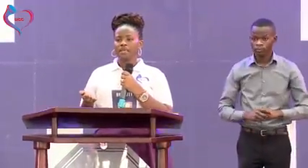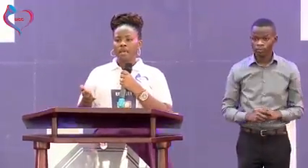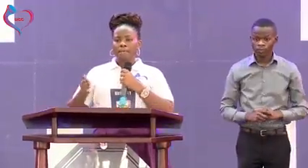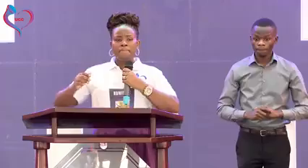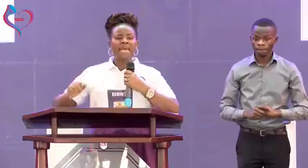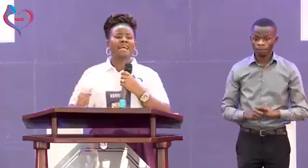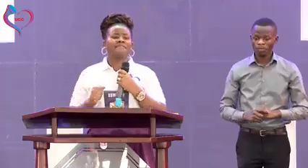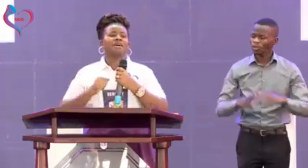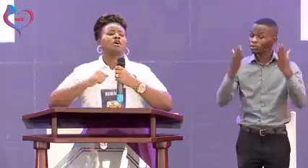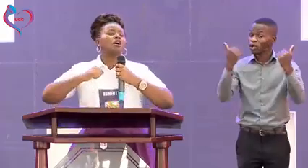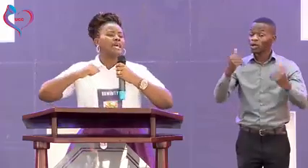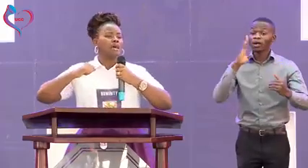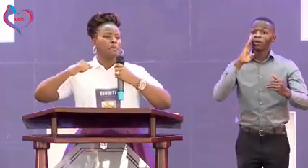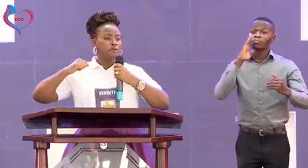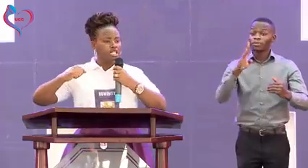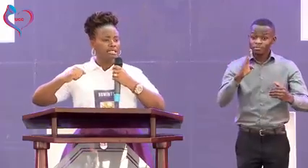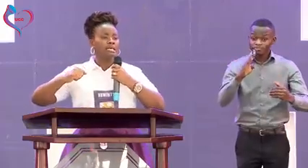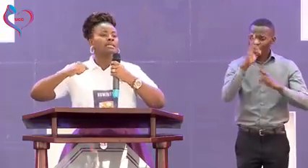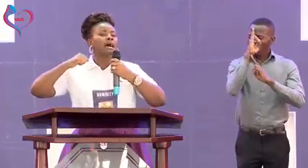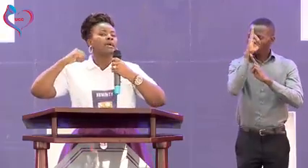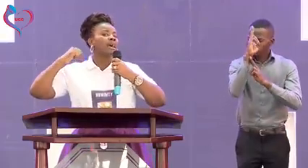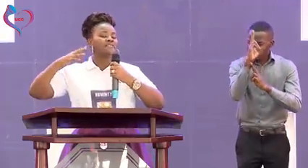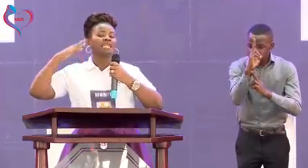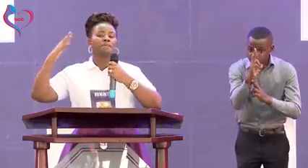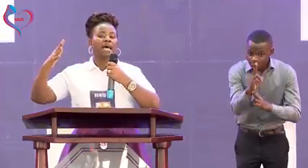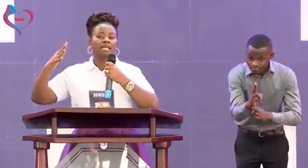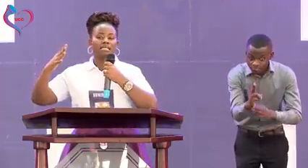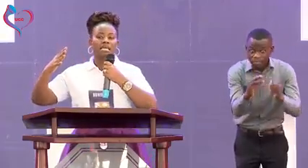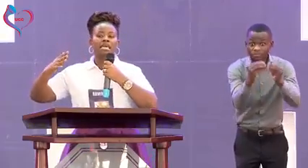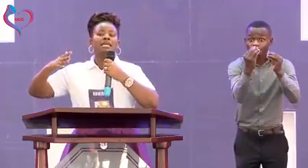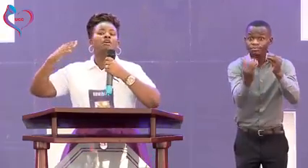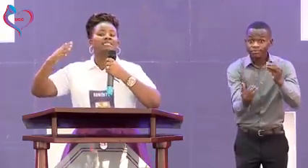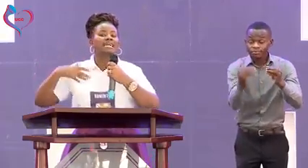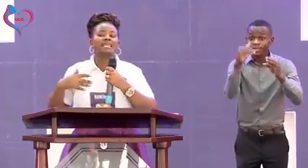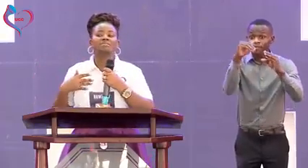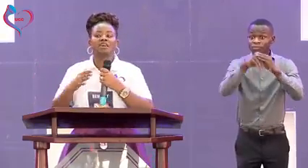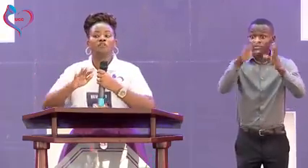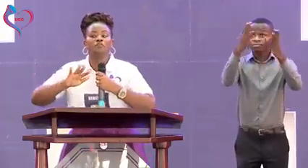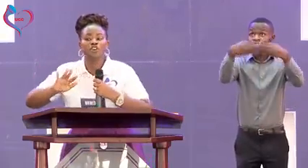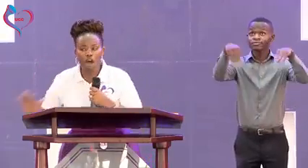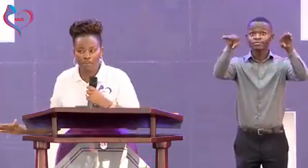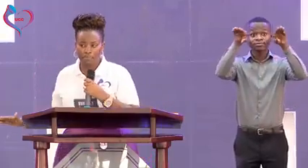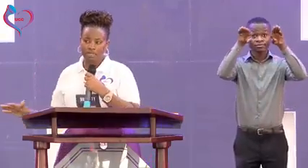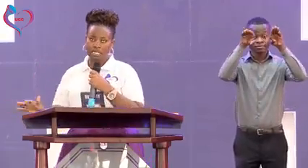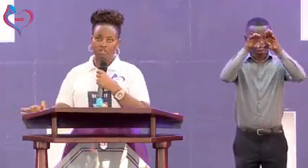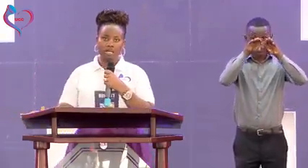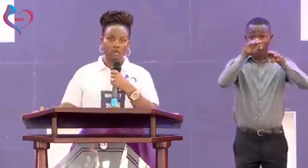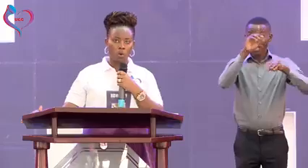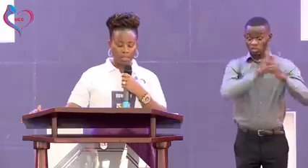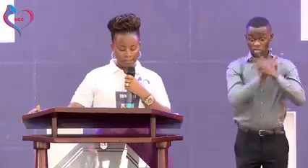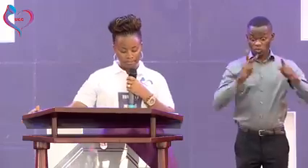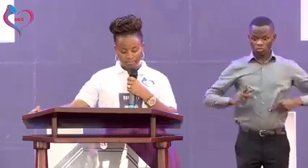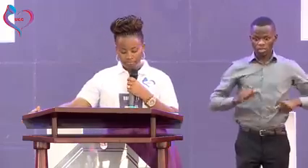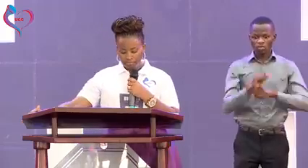Being a very honorable prince in the heavenly palace, he considered himself of no reputation